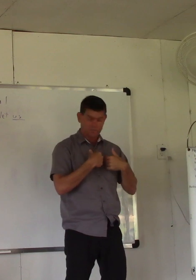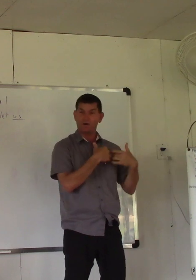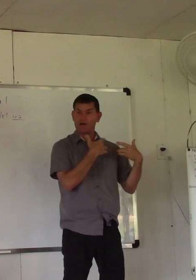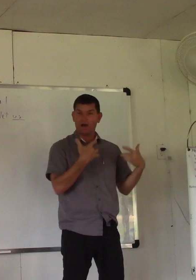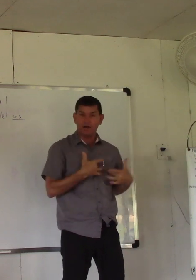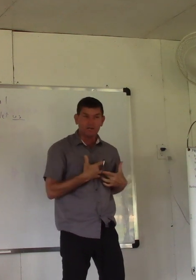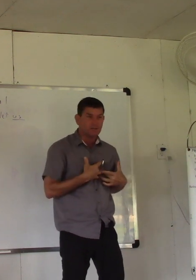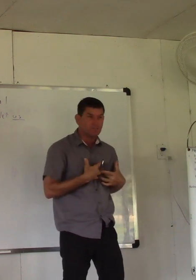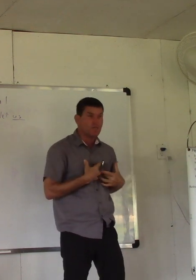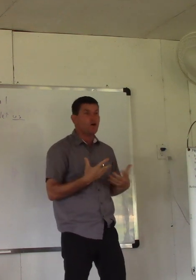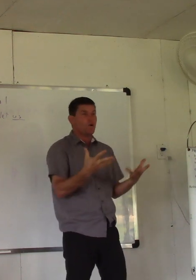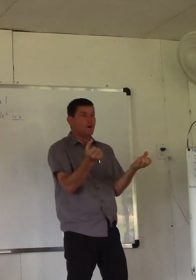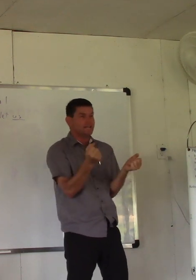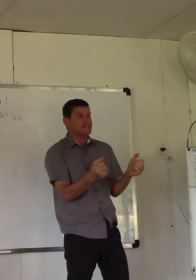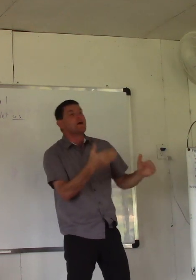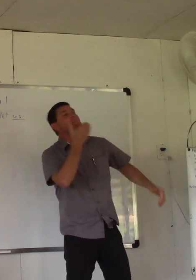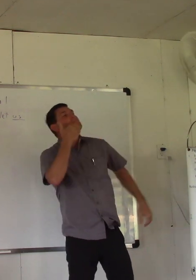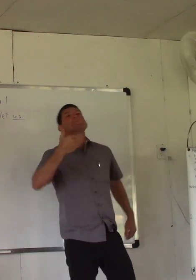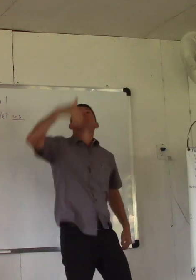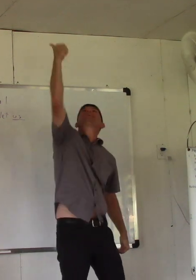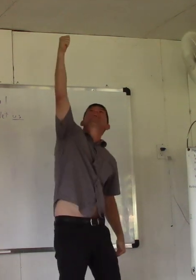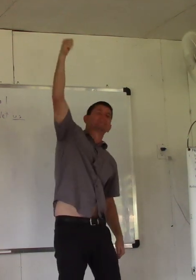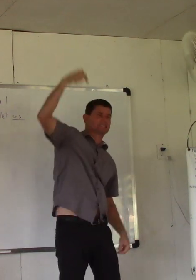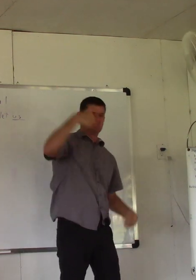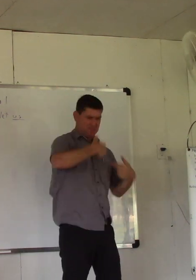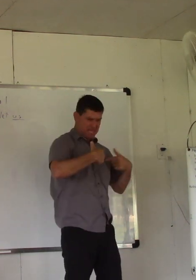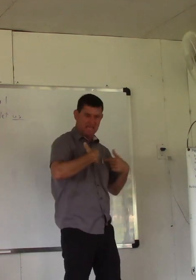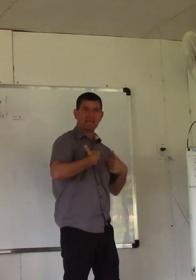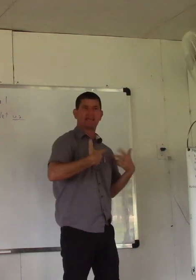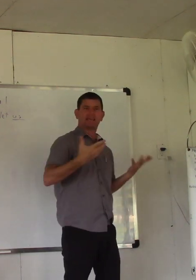my heart wanted best, me!